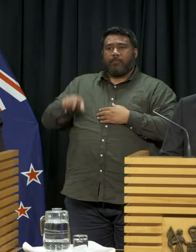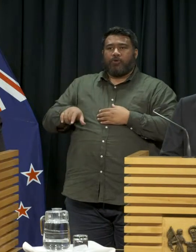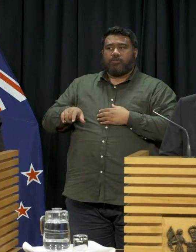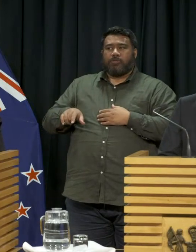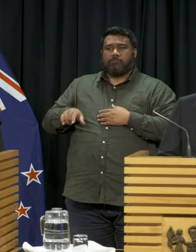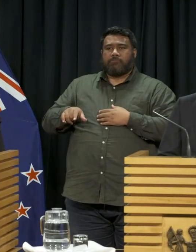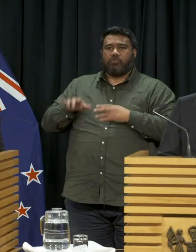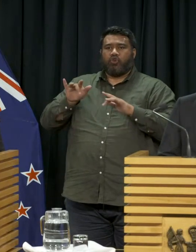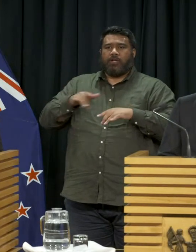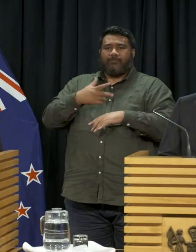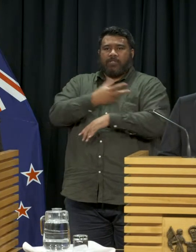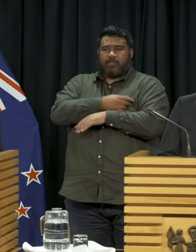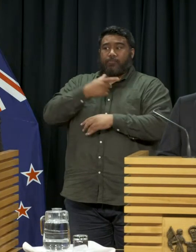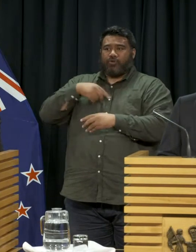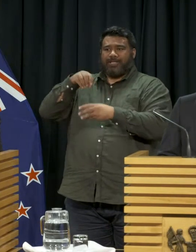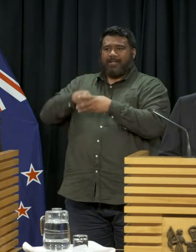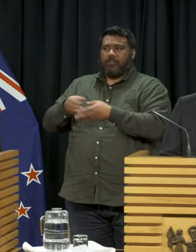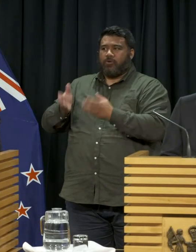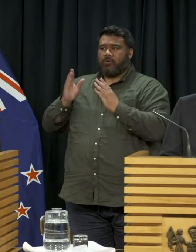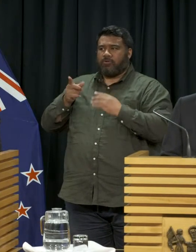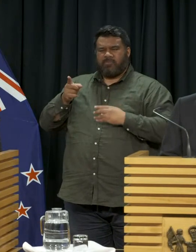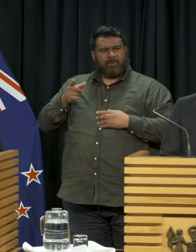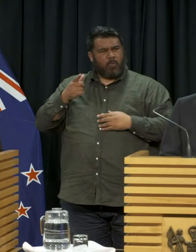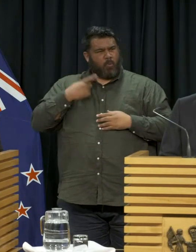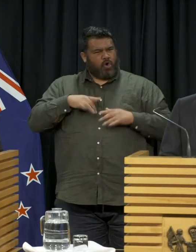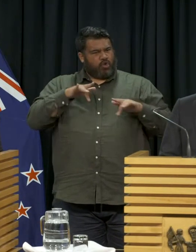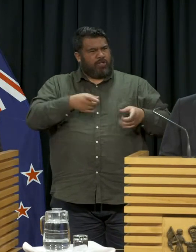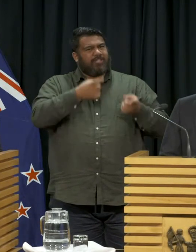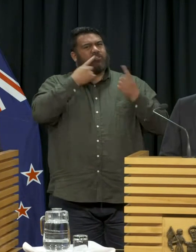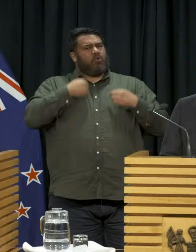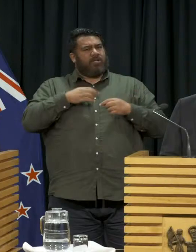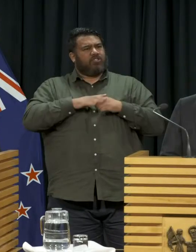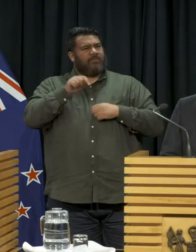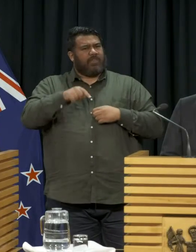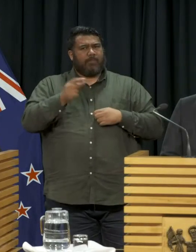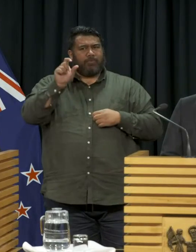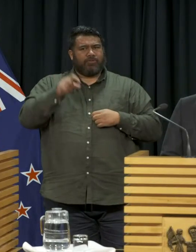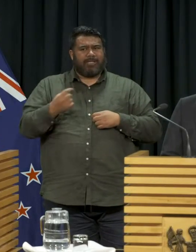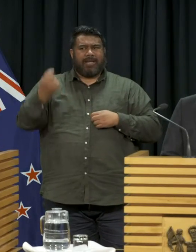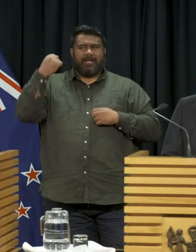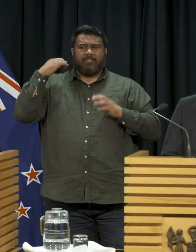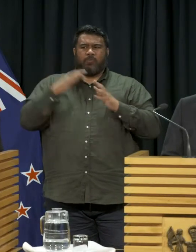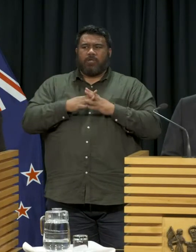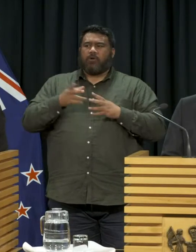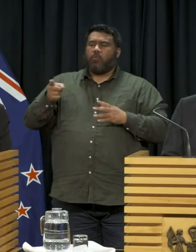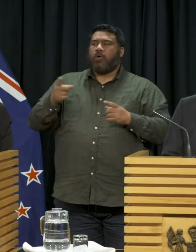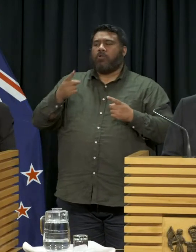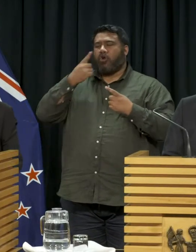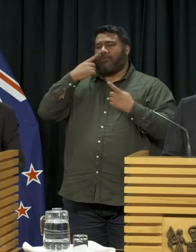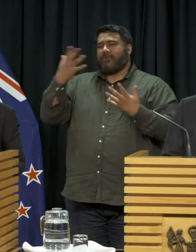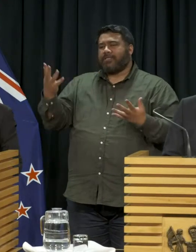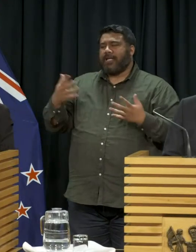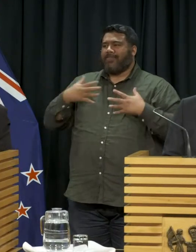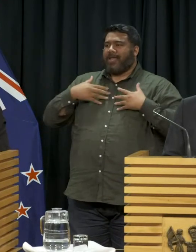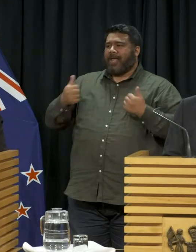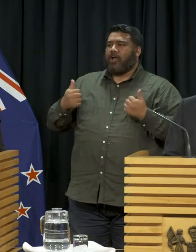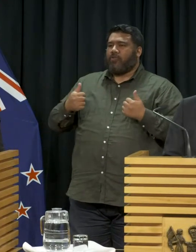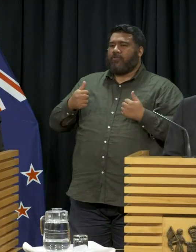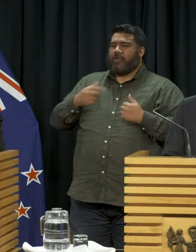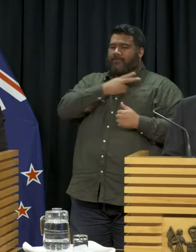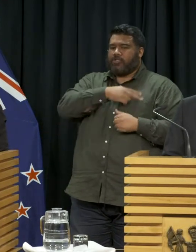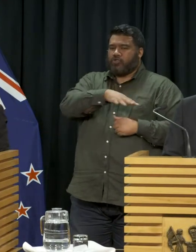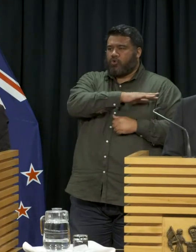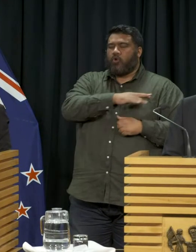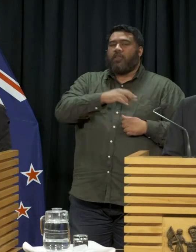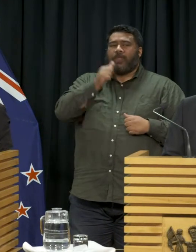to the vaccination appointment. Why don't we know this by now about the one last week? Obviously, health officials have the rationale. They know enough to tell